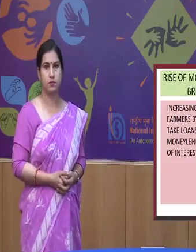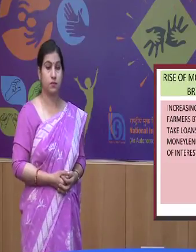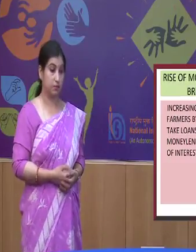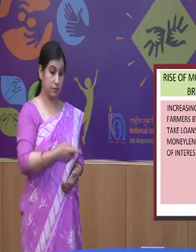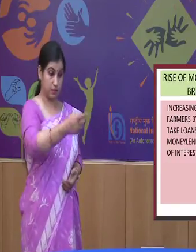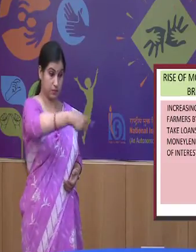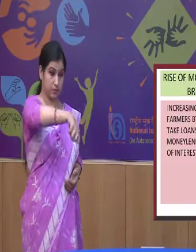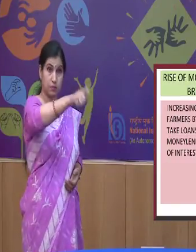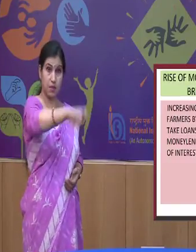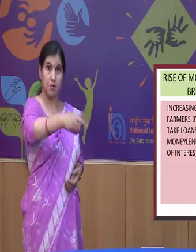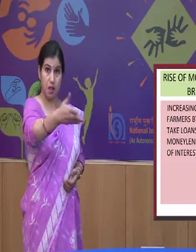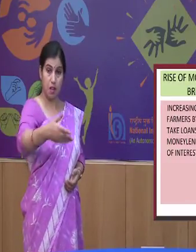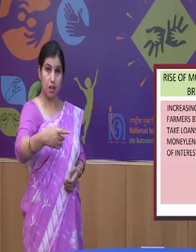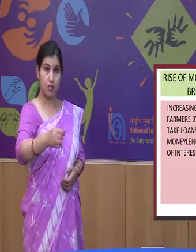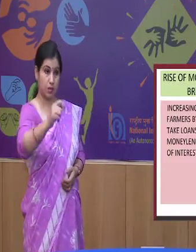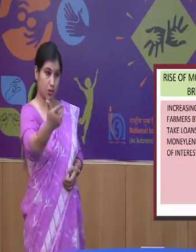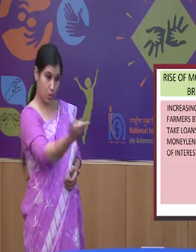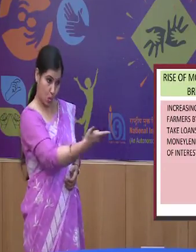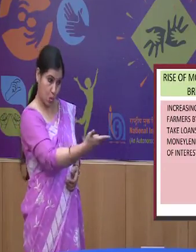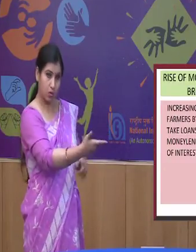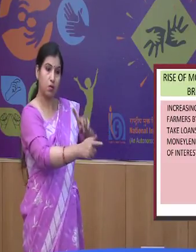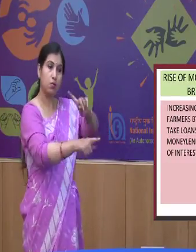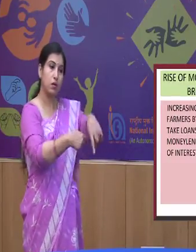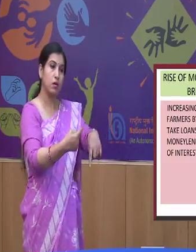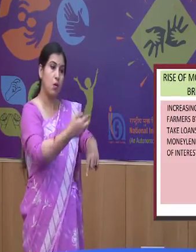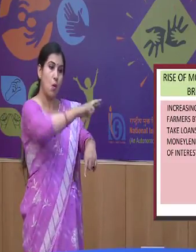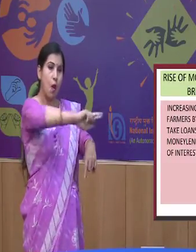Those people charged very high rate of interest from the farmers.